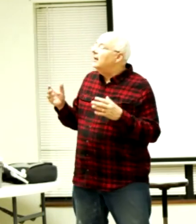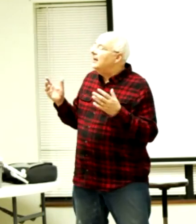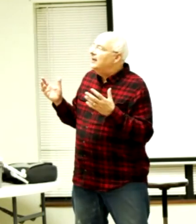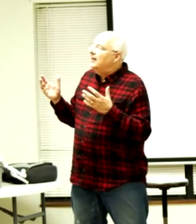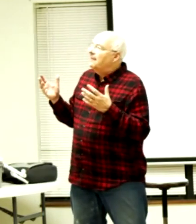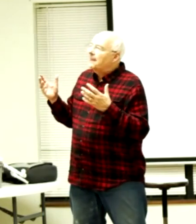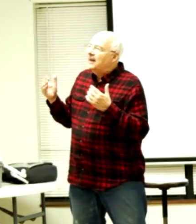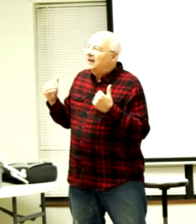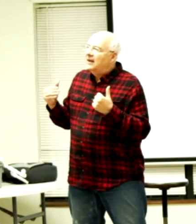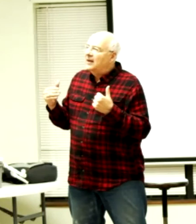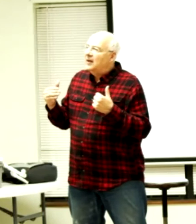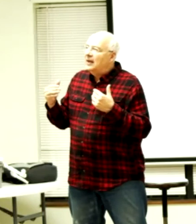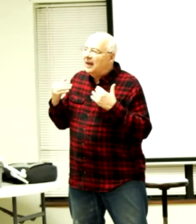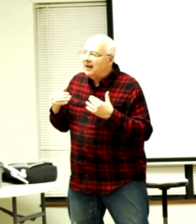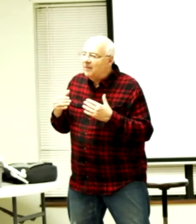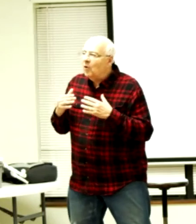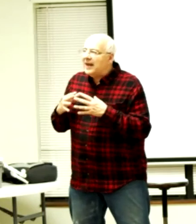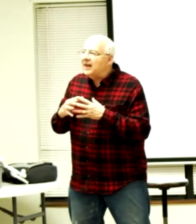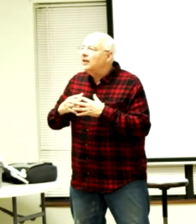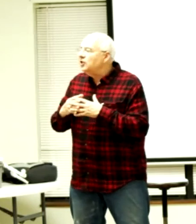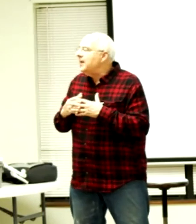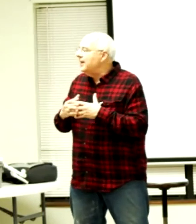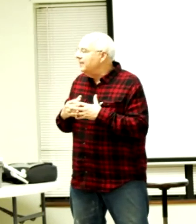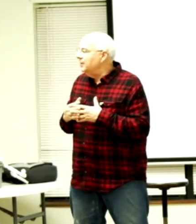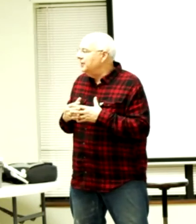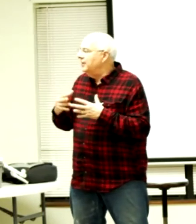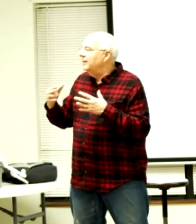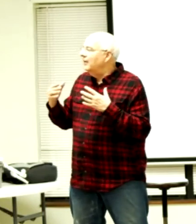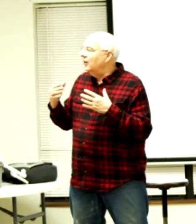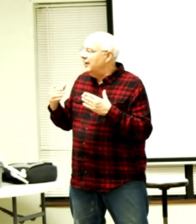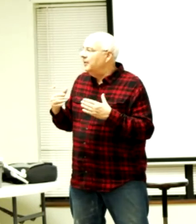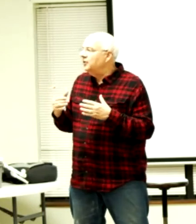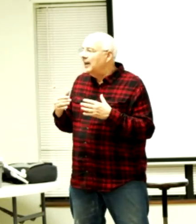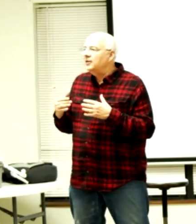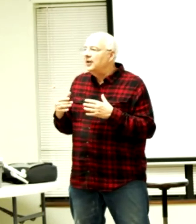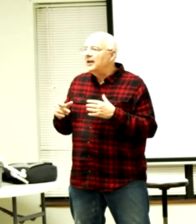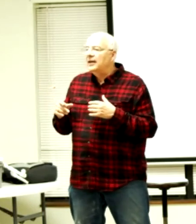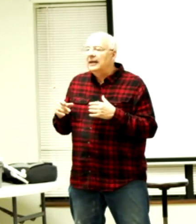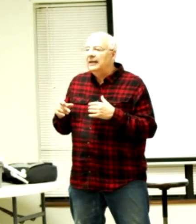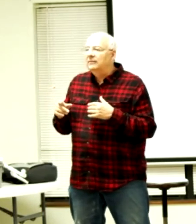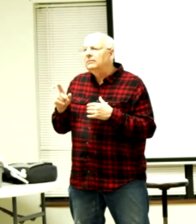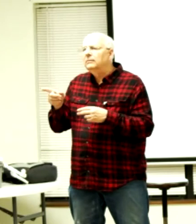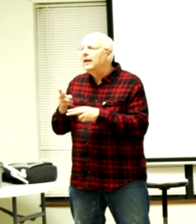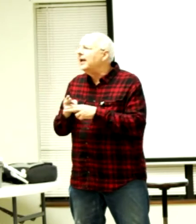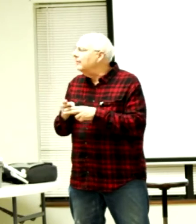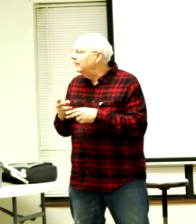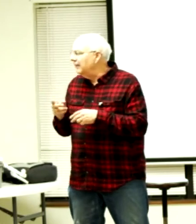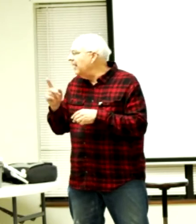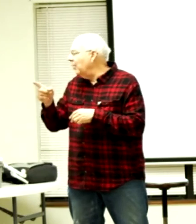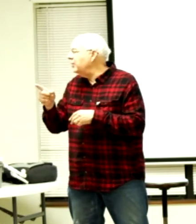if a more English speaking person or deaf person might say name, I might point to